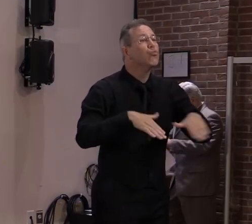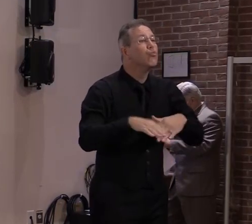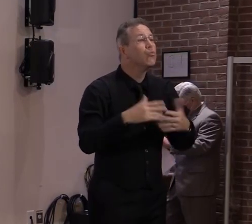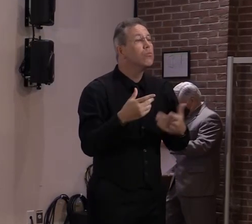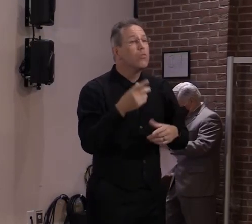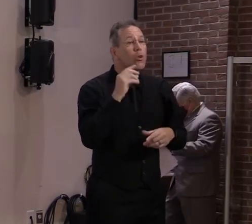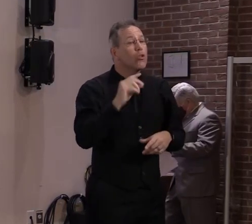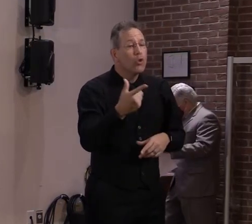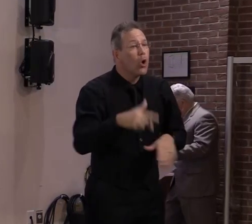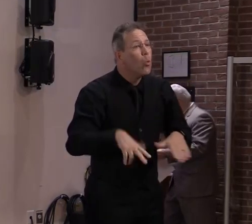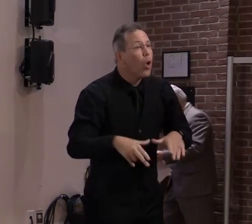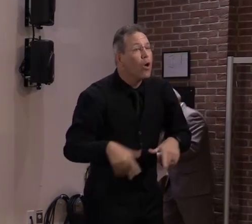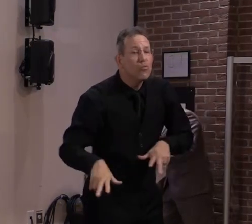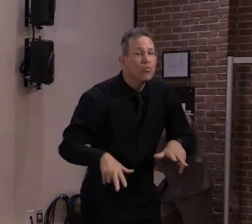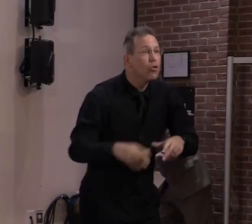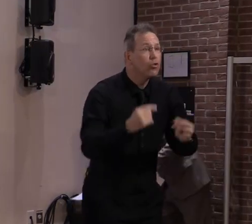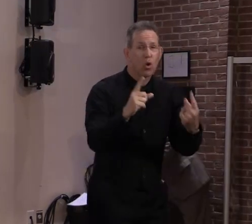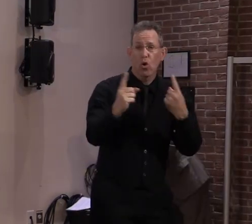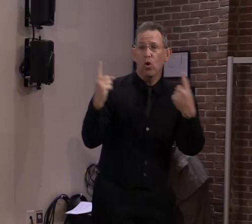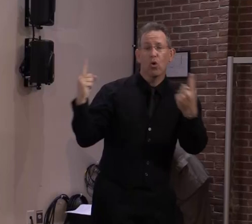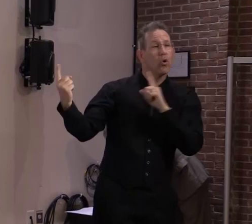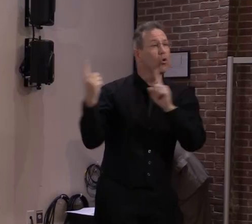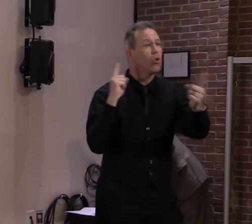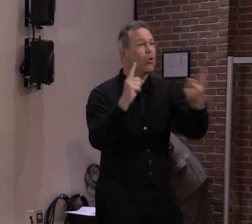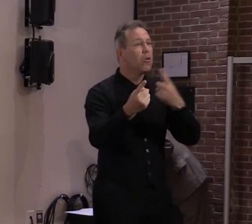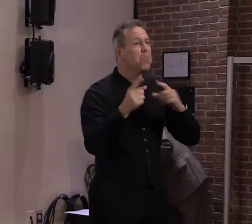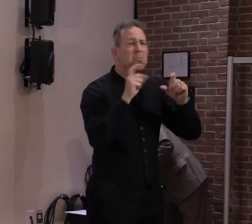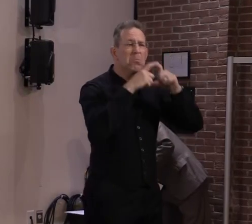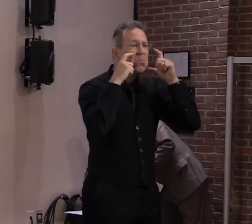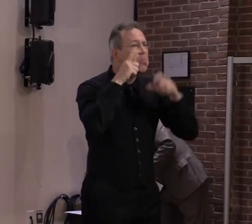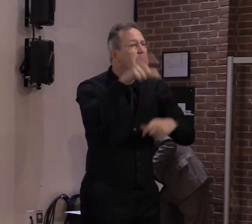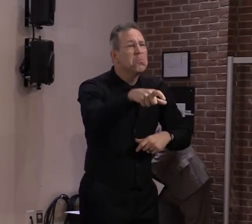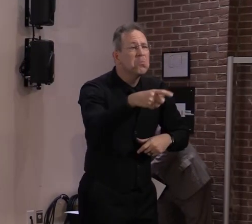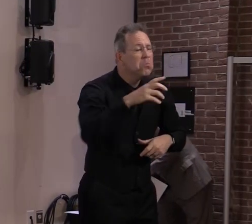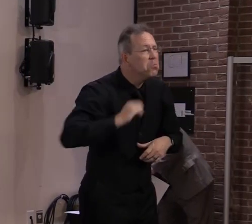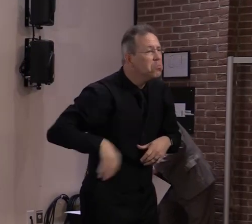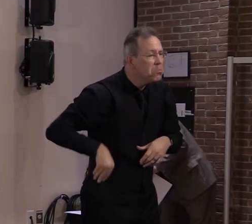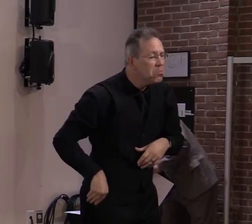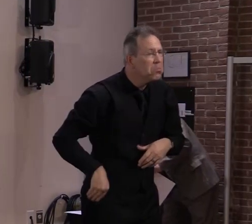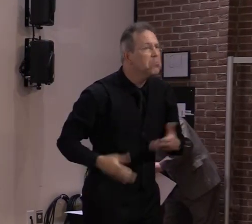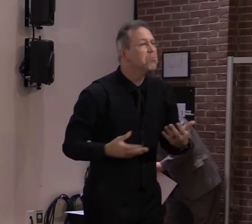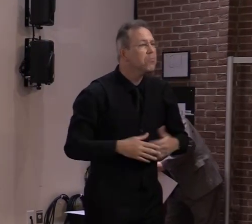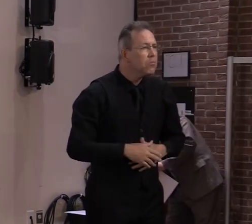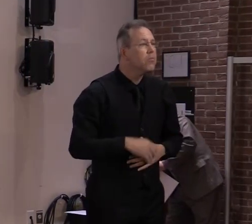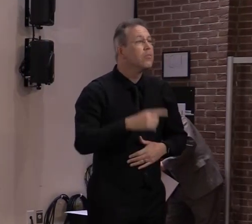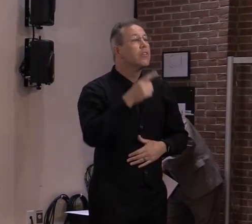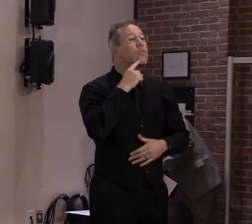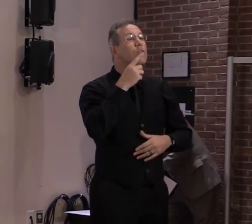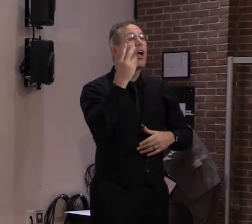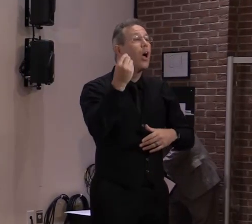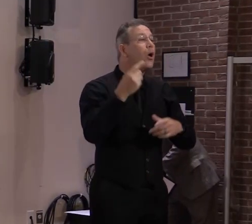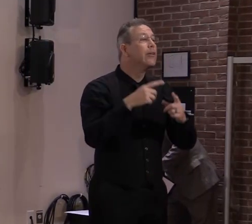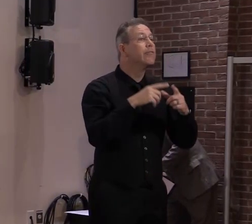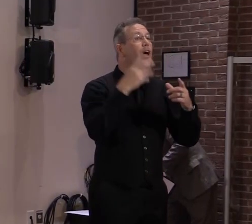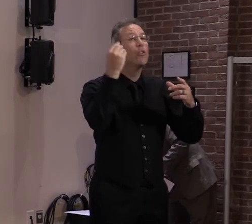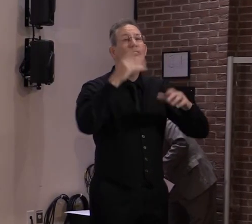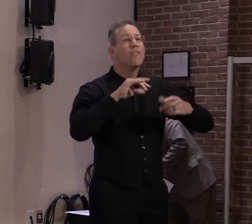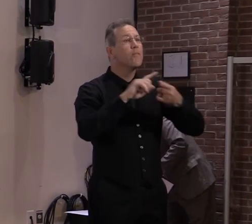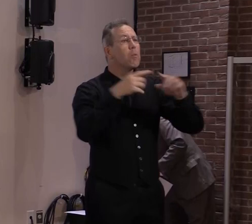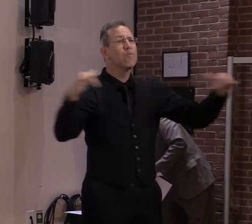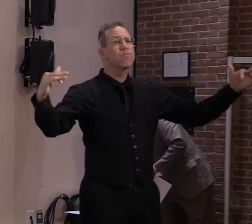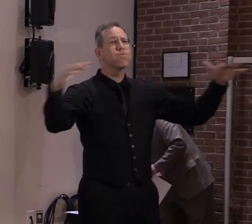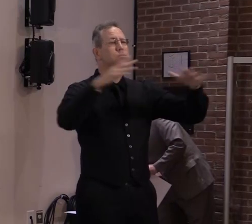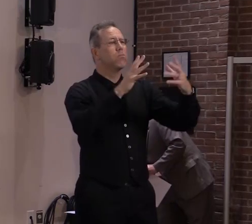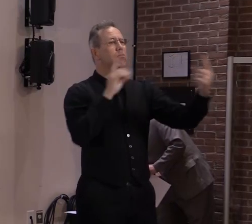If you're with people outdoors in accordance with the gathering policy, you don't need a mask. I do want to